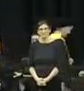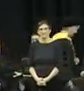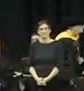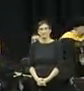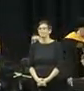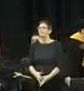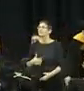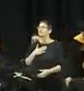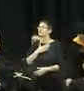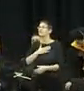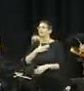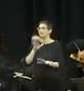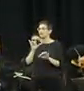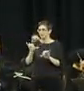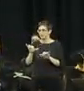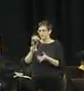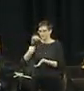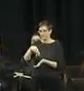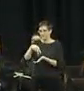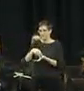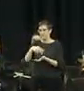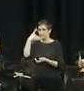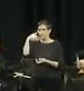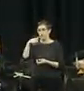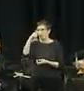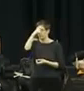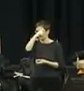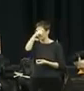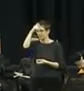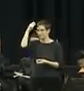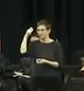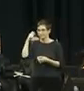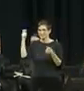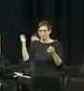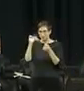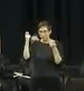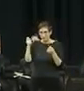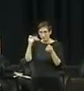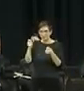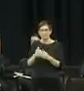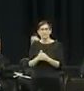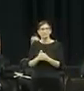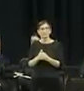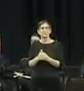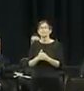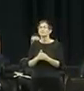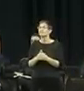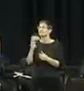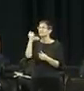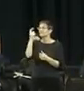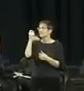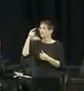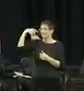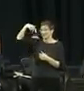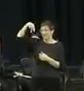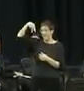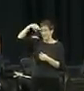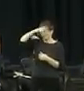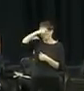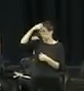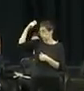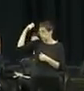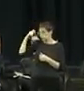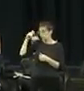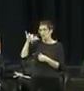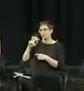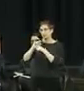Please remain standing for the tassel-turning ceremony. The turning of the tassel is a traditional